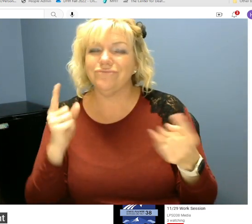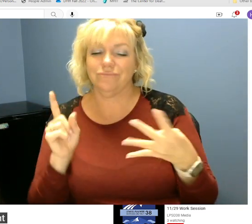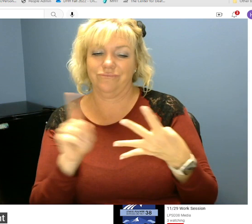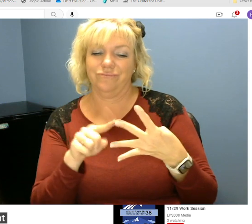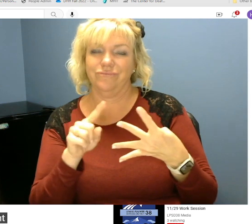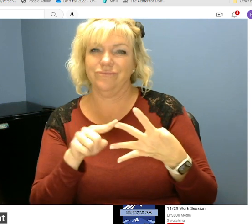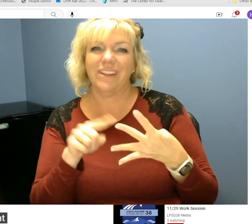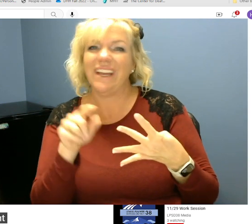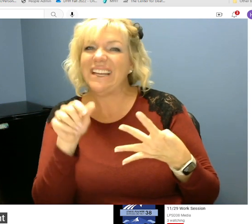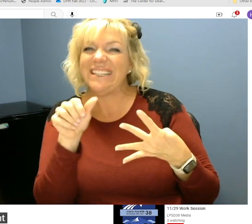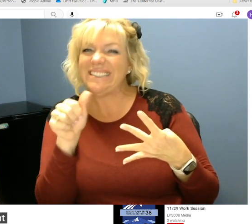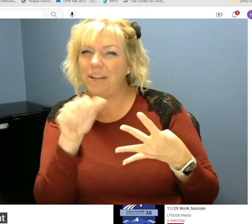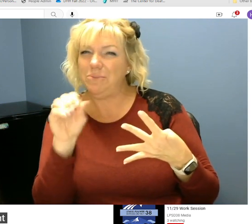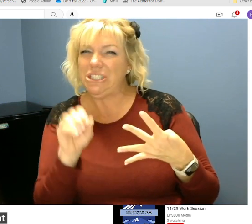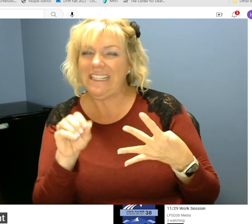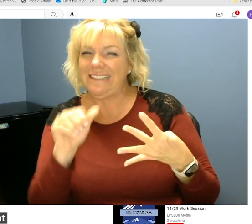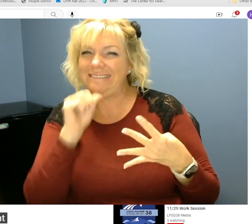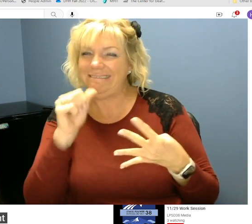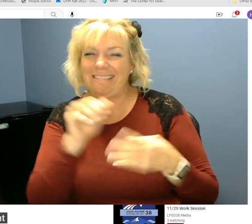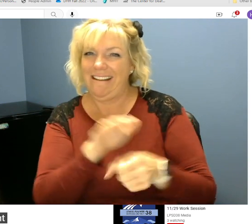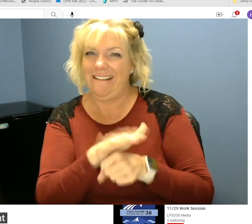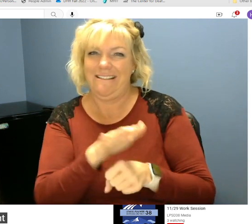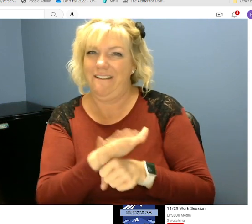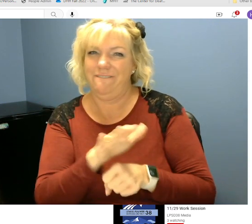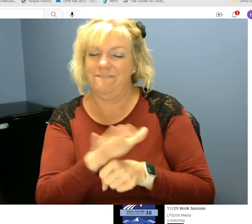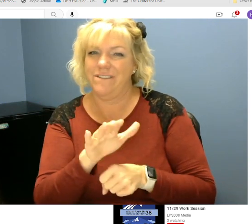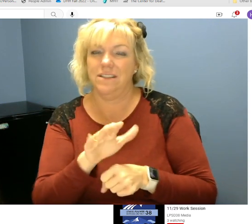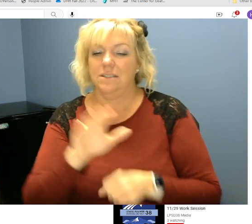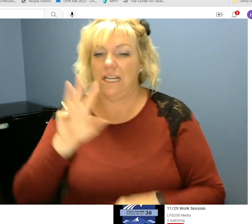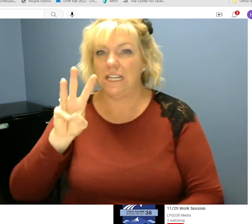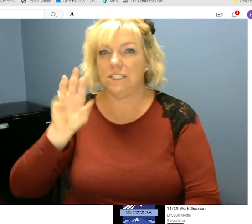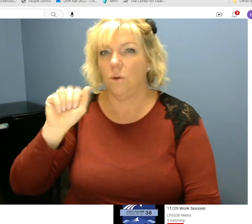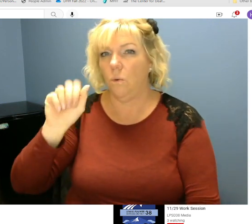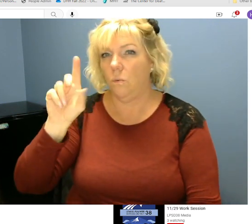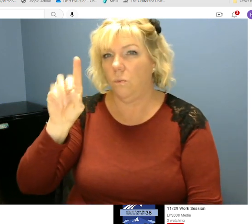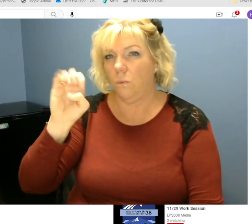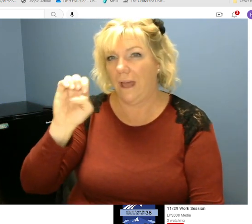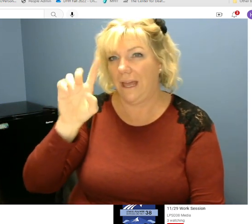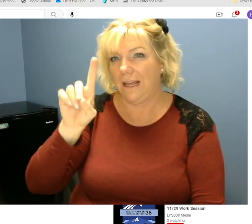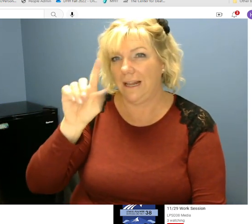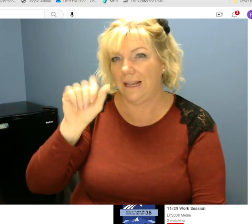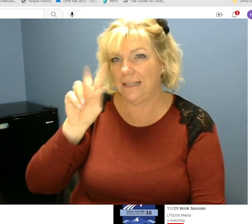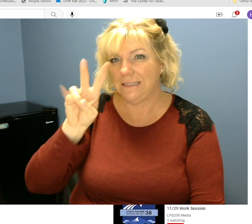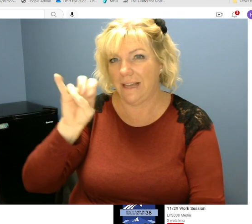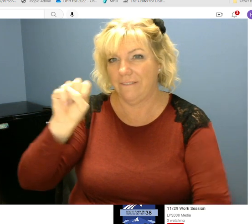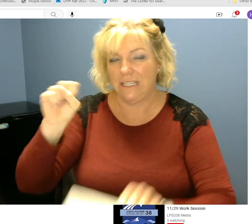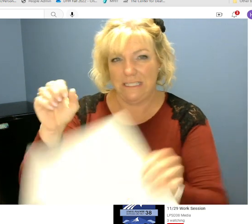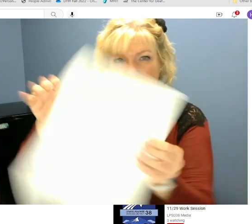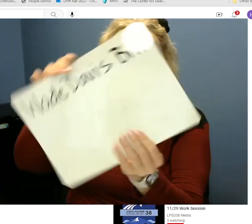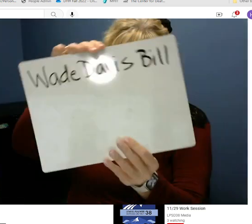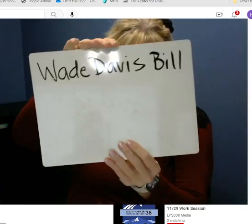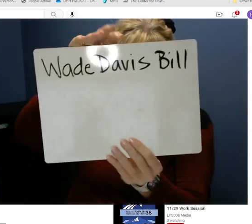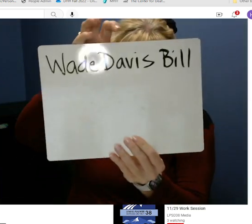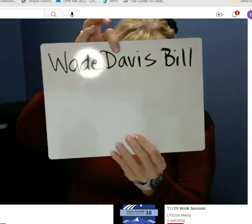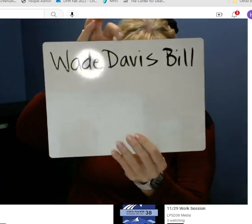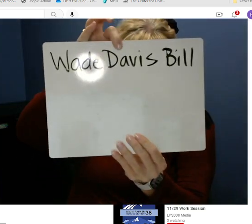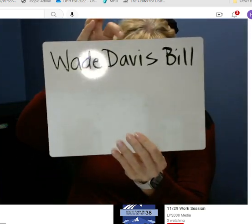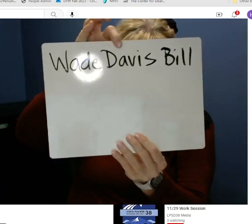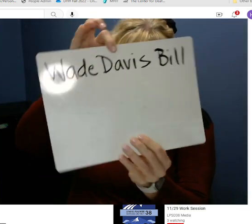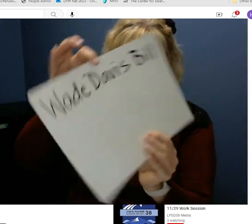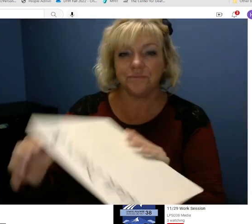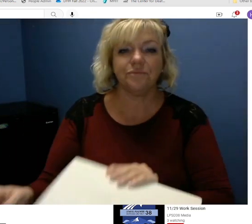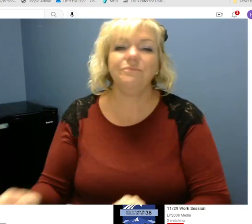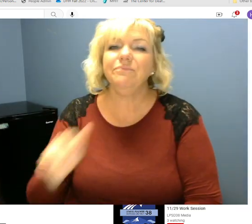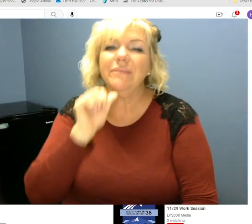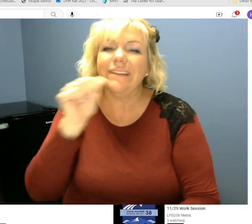10% plan with the Wade-Davis bill. Now, it doesn't actually get put into place, but it tells us how Congress is thinking. Congress